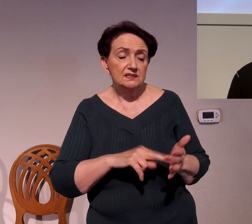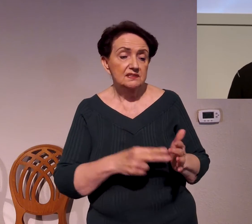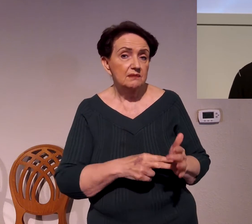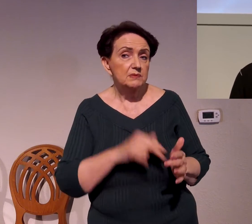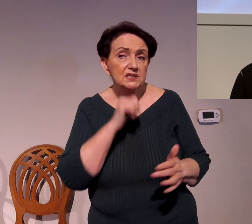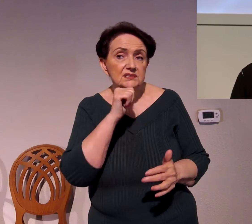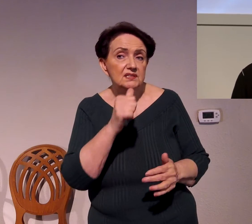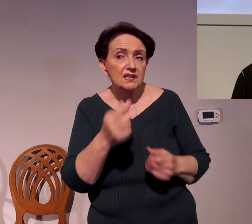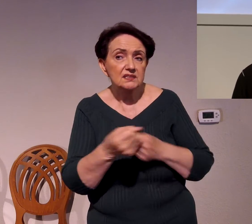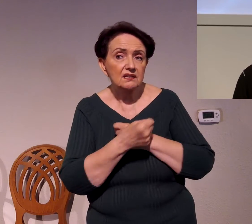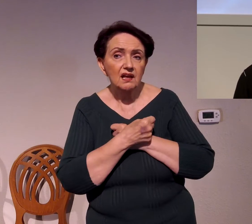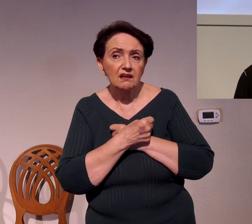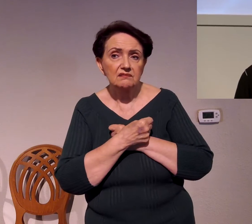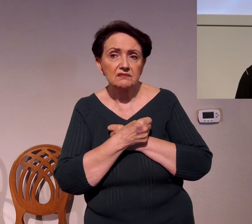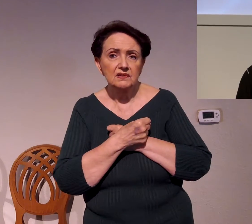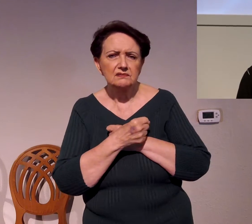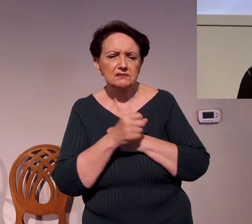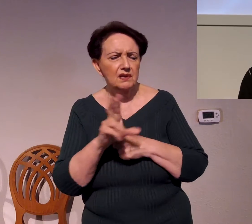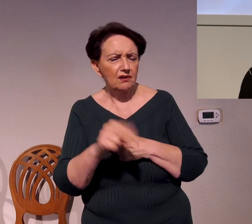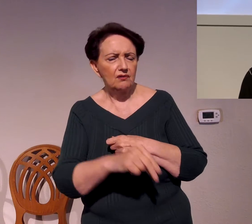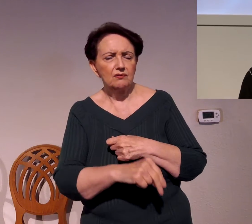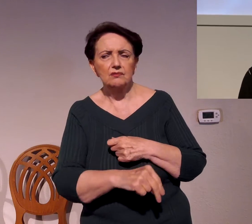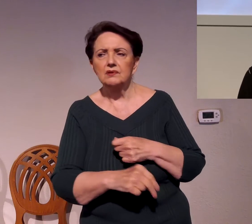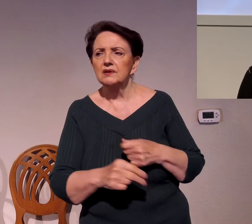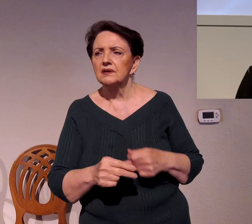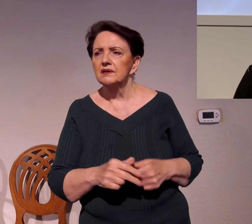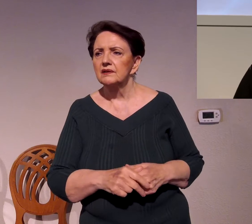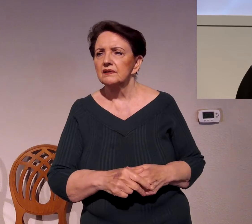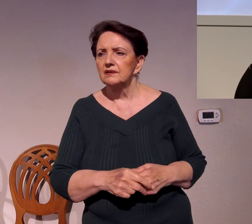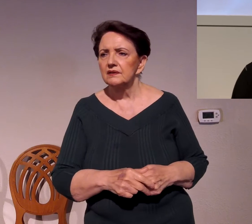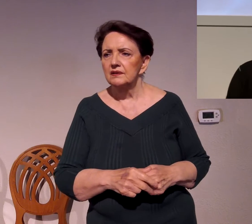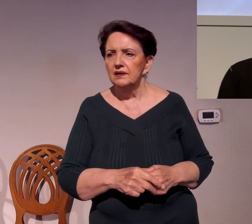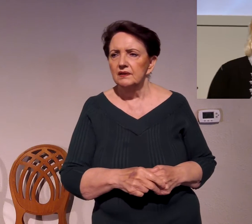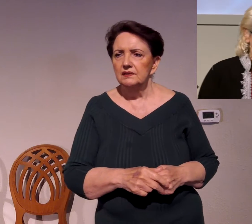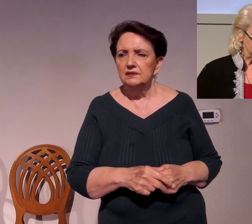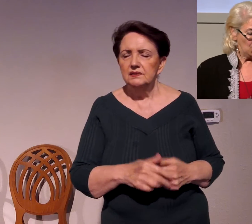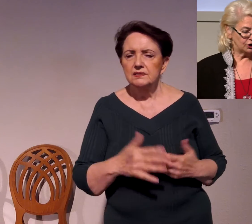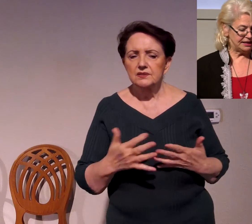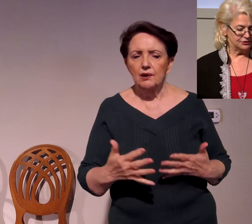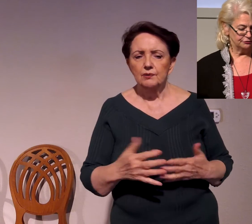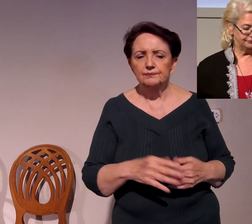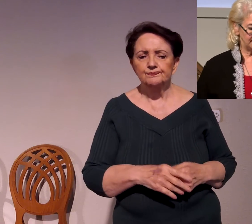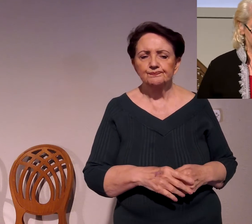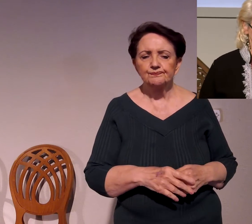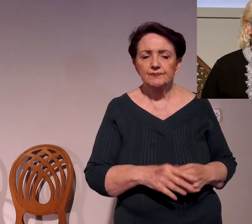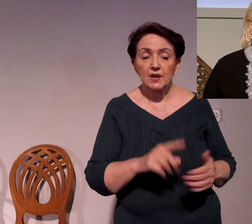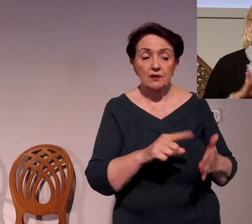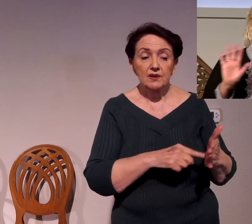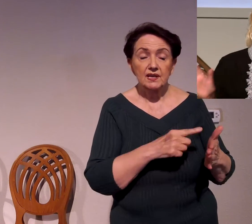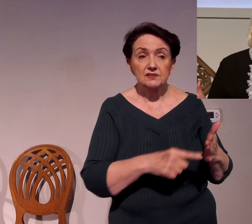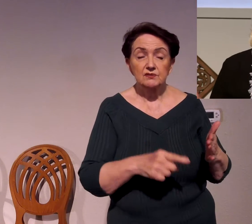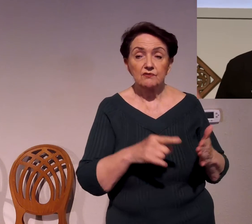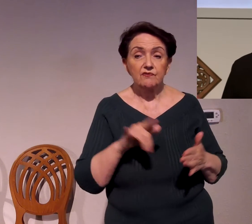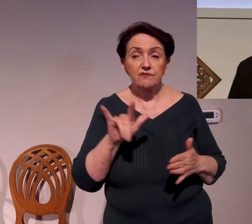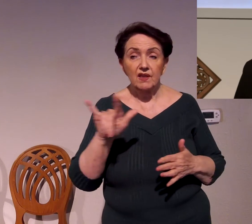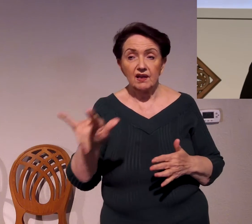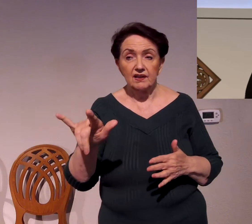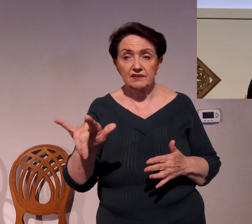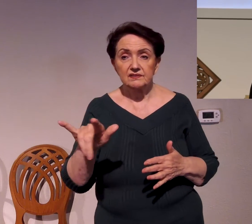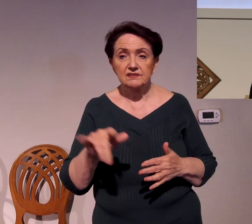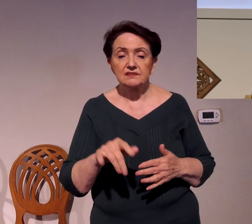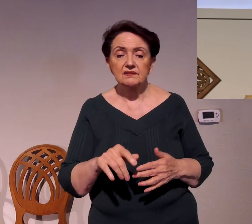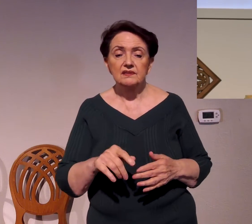love? No, of course not. Do you see? So, our canceled flights on the one hand, the other hand is